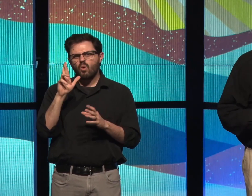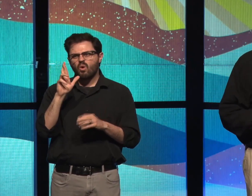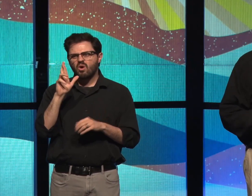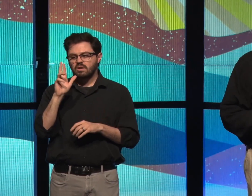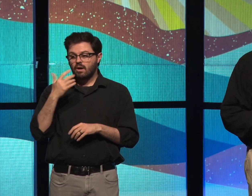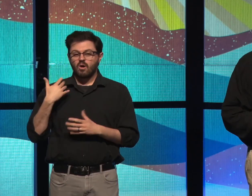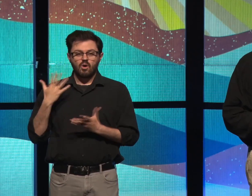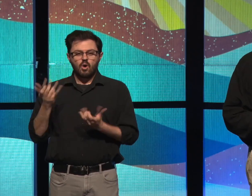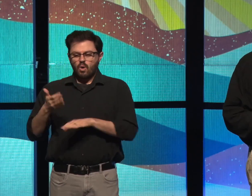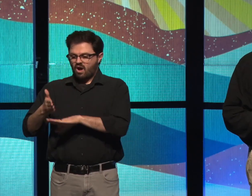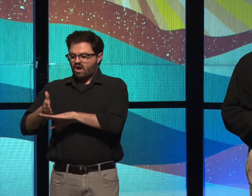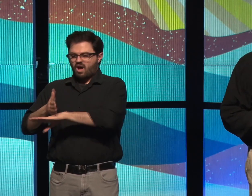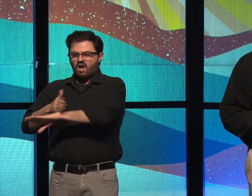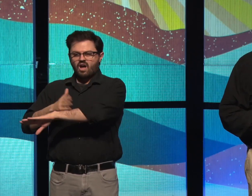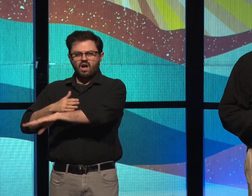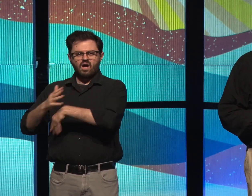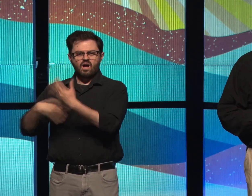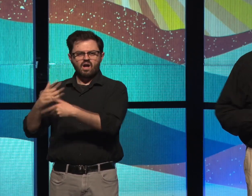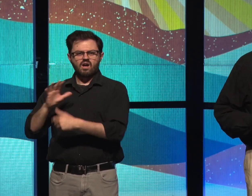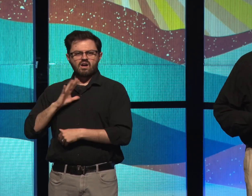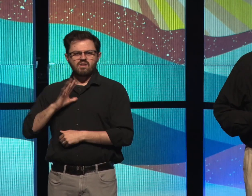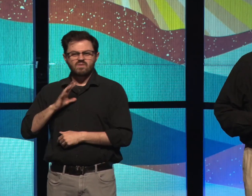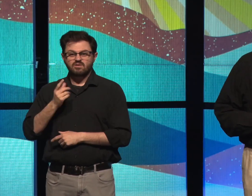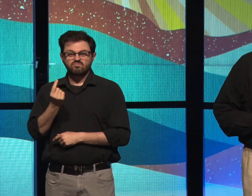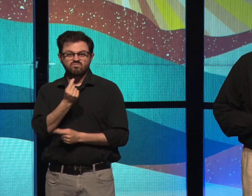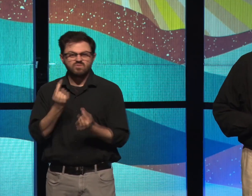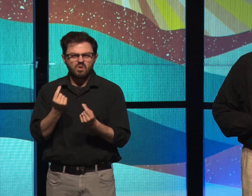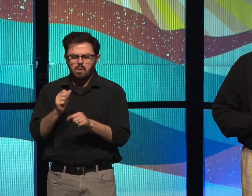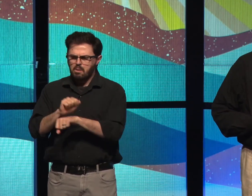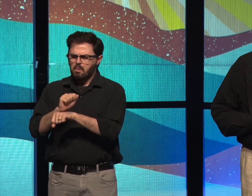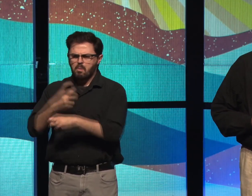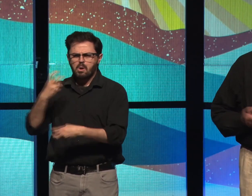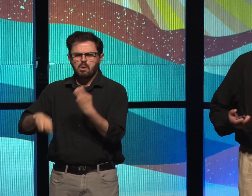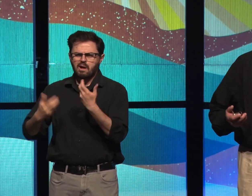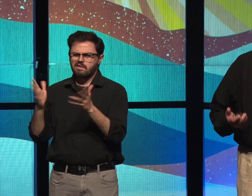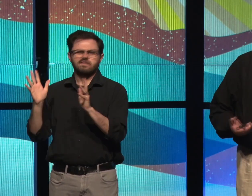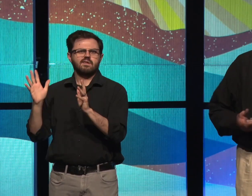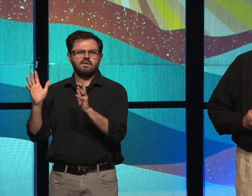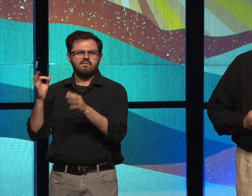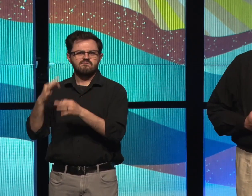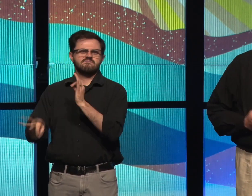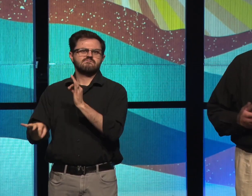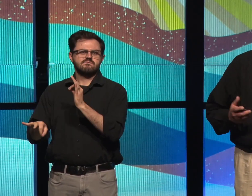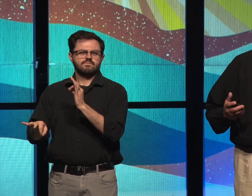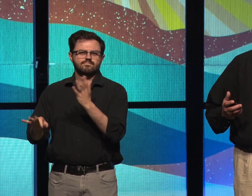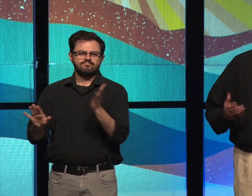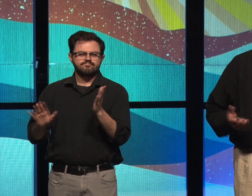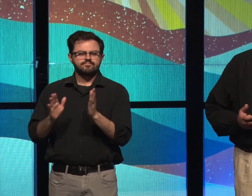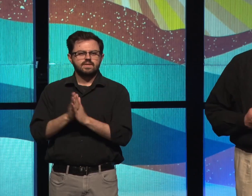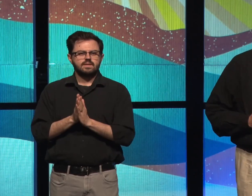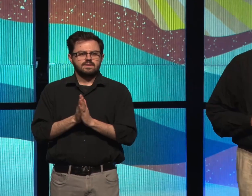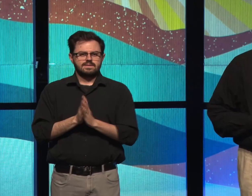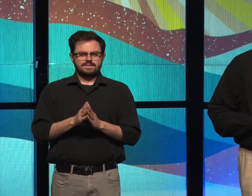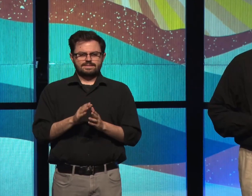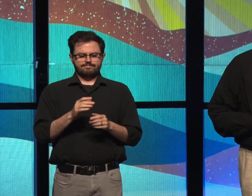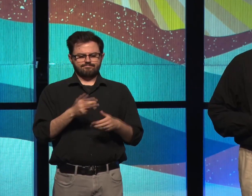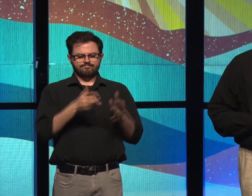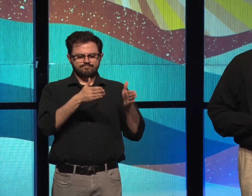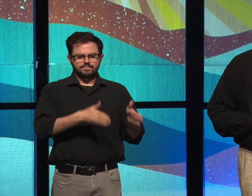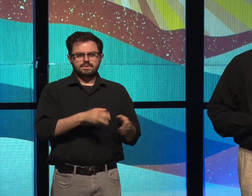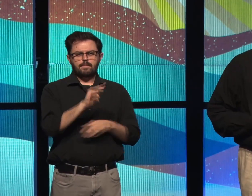all you have to do to get ahead is to put in hard work. See, Mia Birdsong in her TED